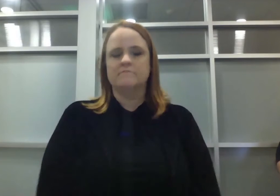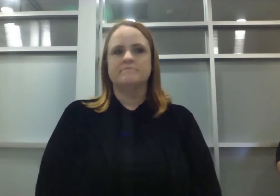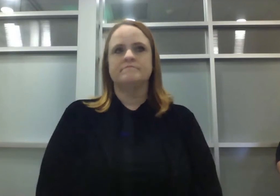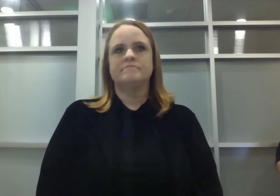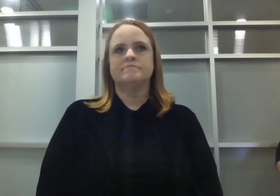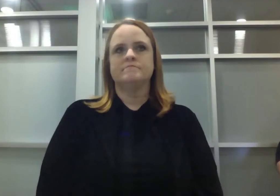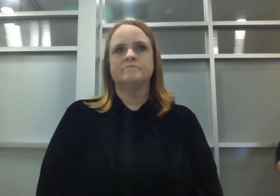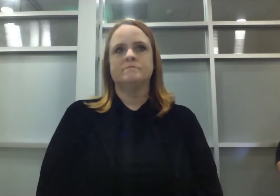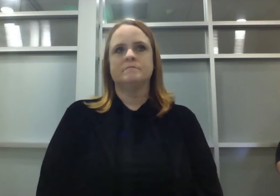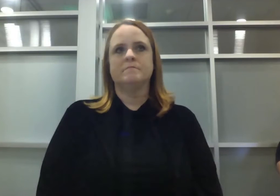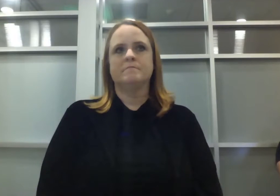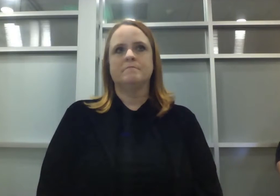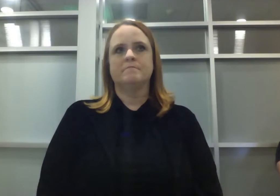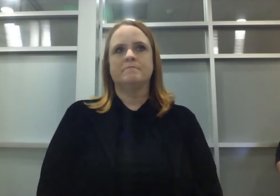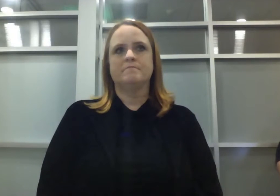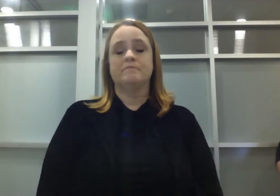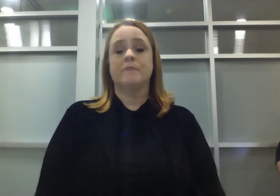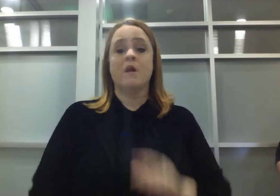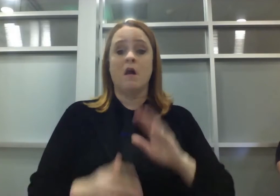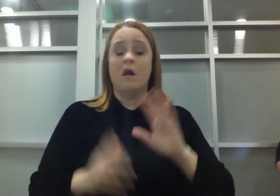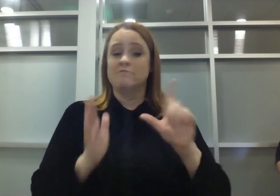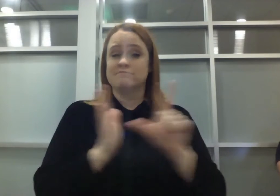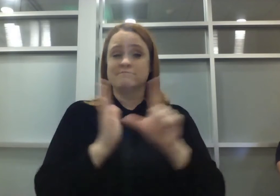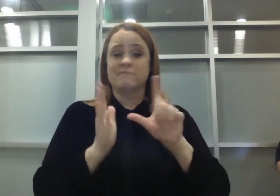And by default, all the code goes in lib. Phoenix projects are different,